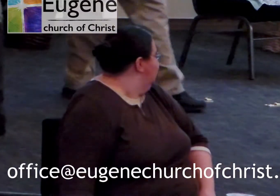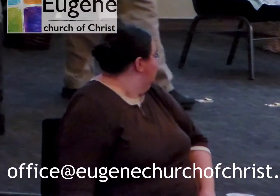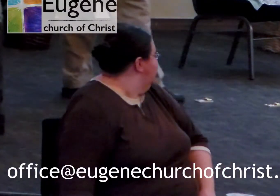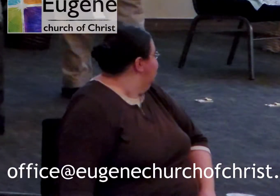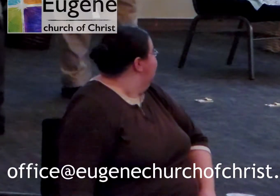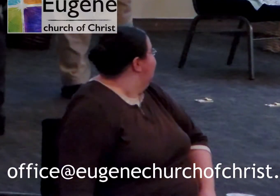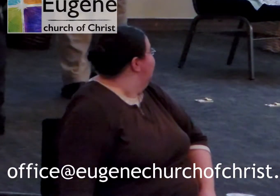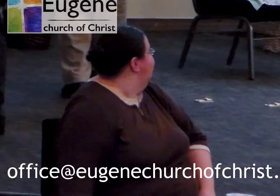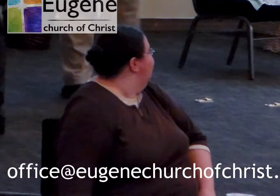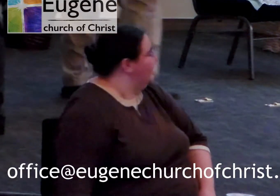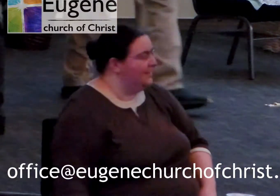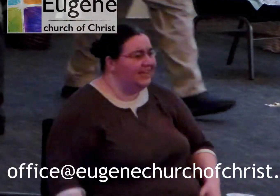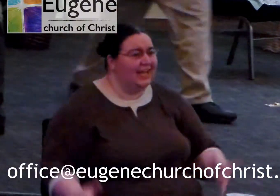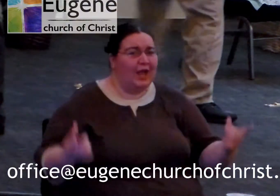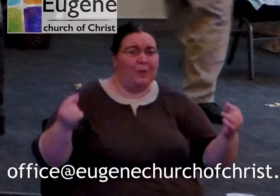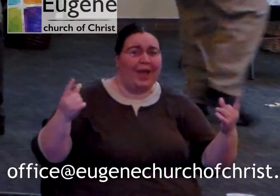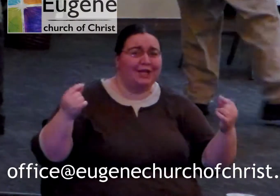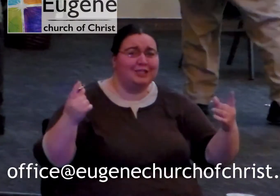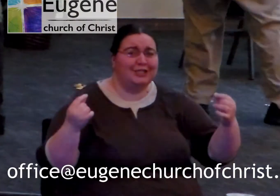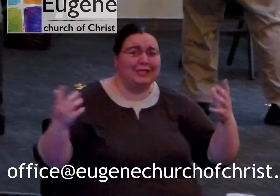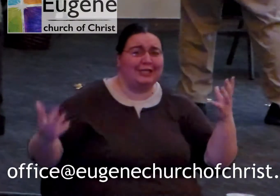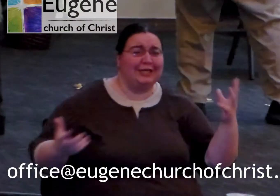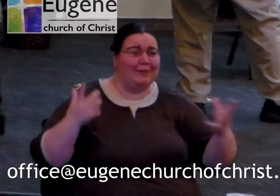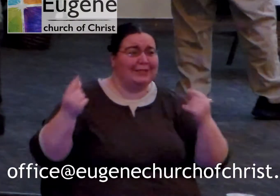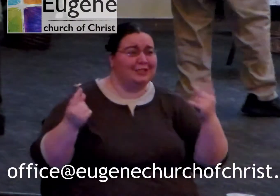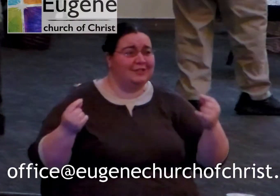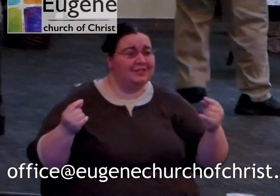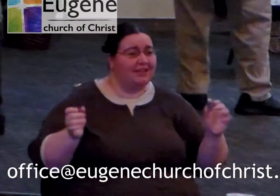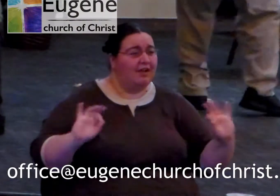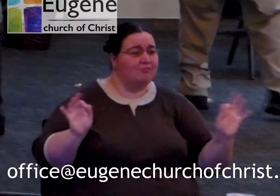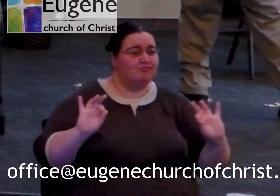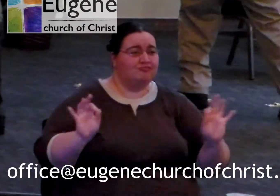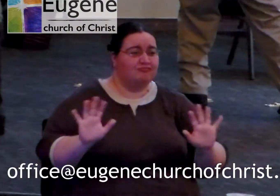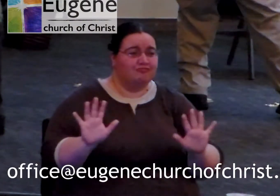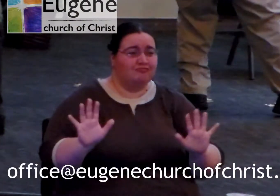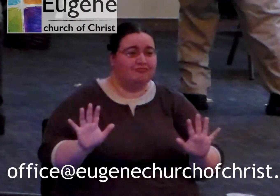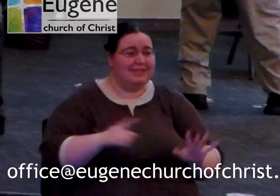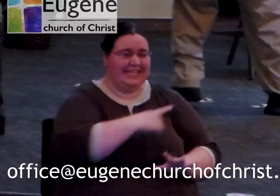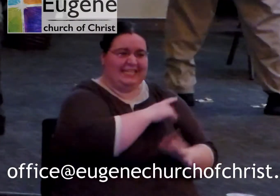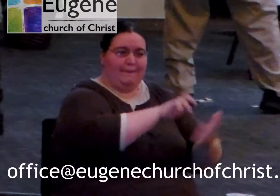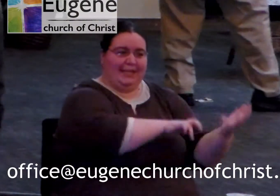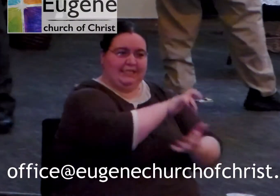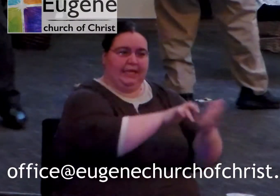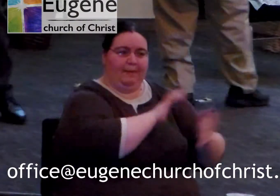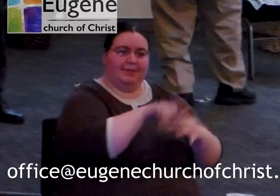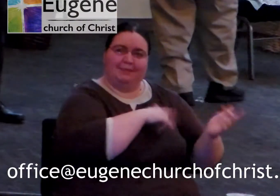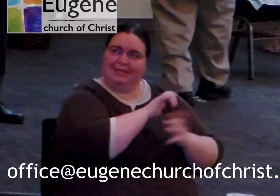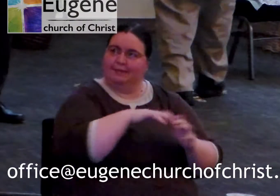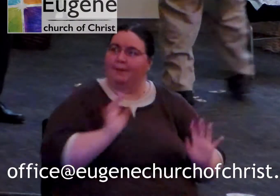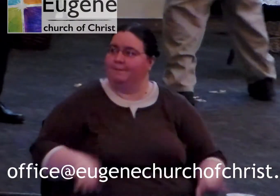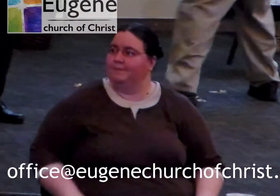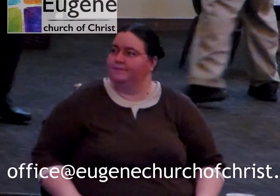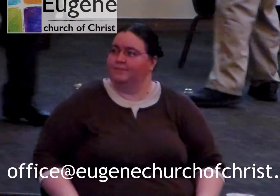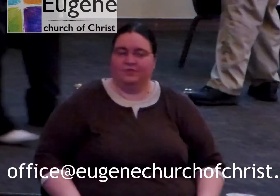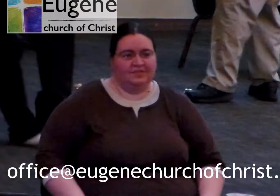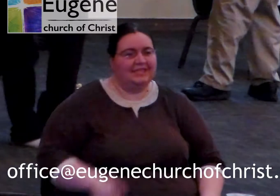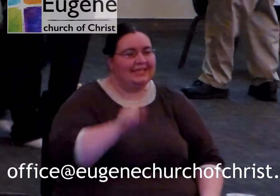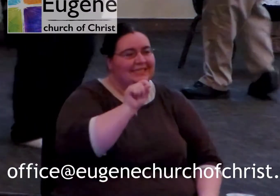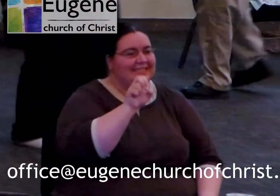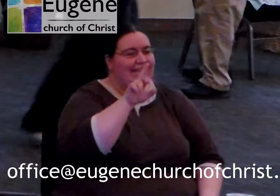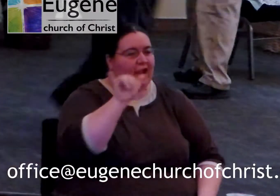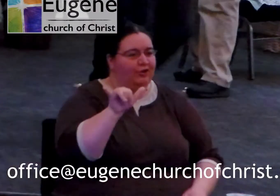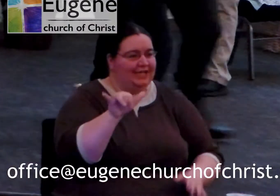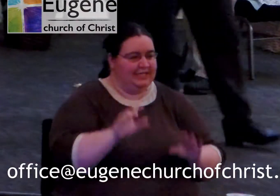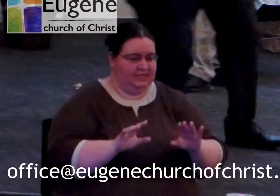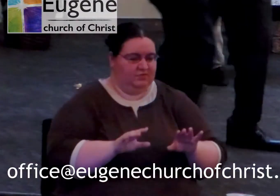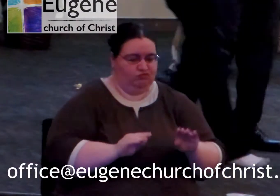them up, just so you don't know. It's not a problem. Okay, so I want you to come up here to the front while Terry rearranges these things for me, so you don't know.